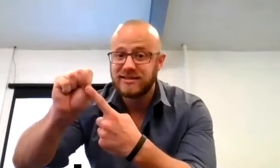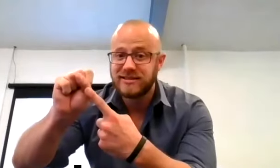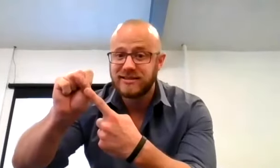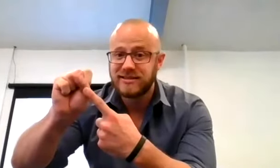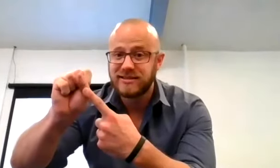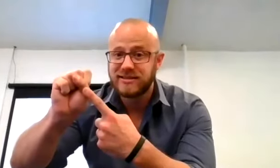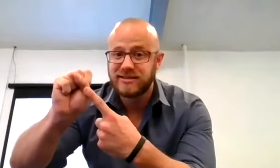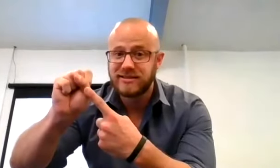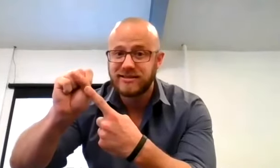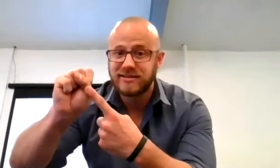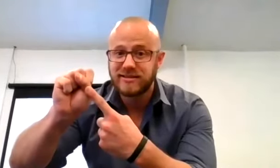S.